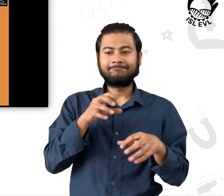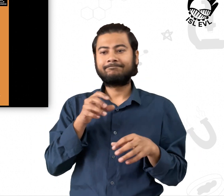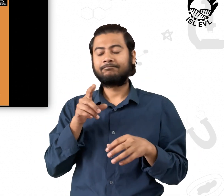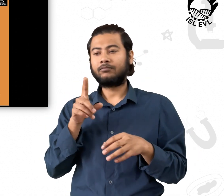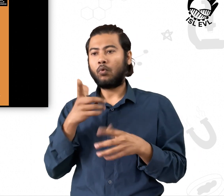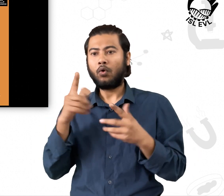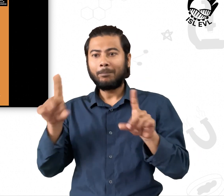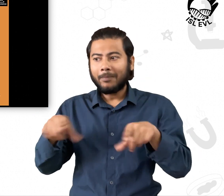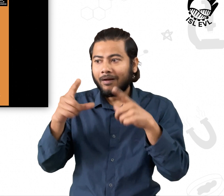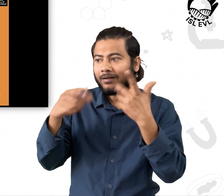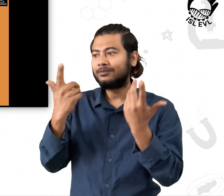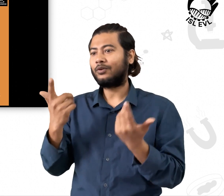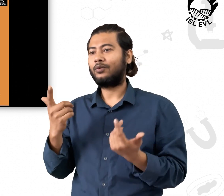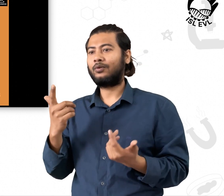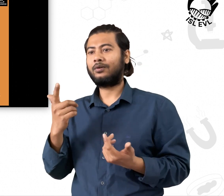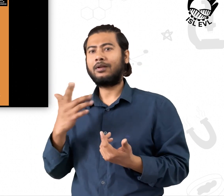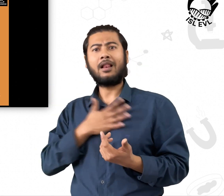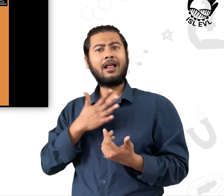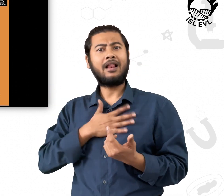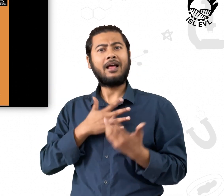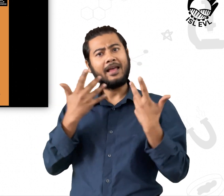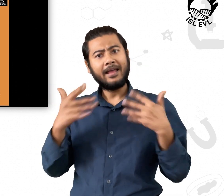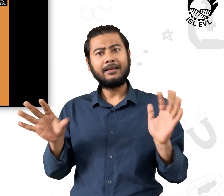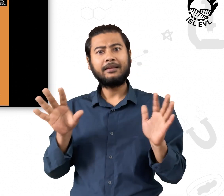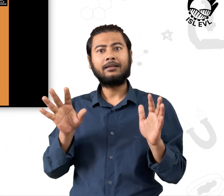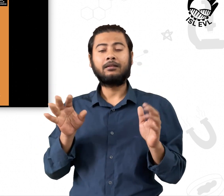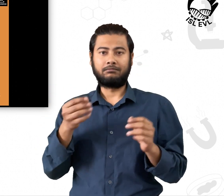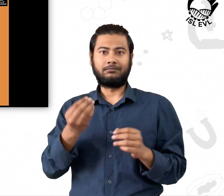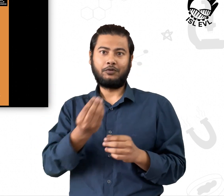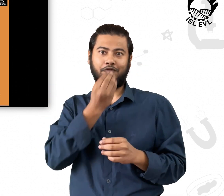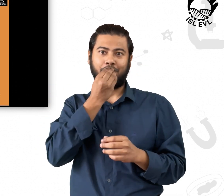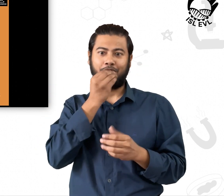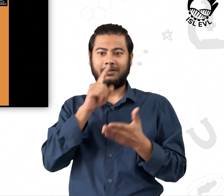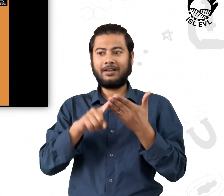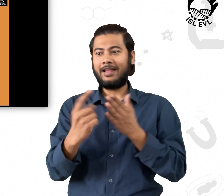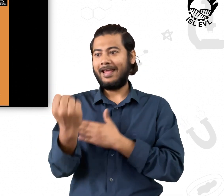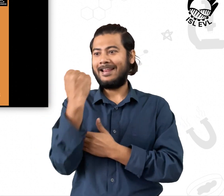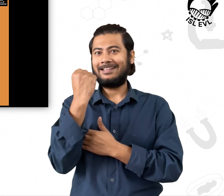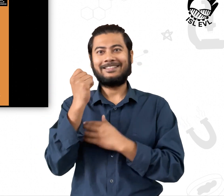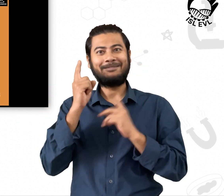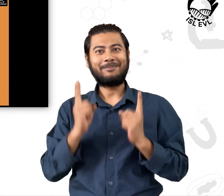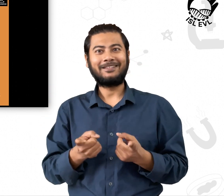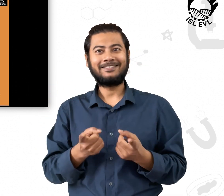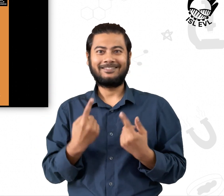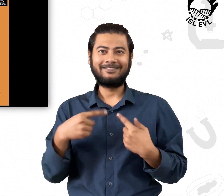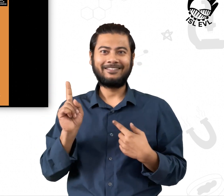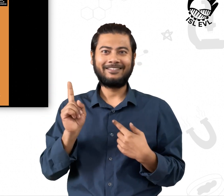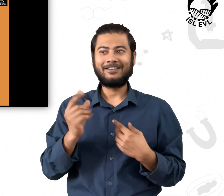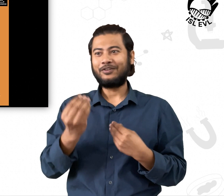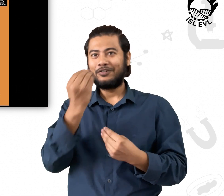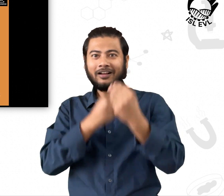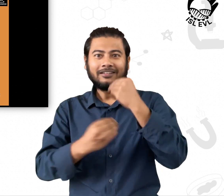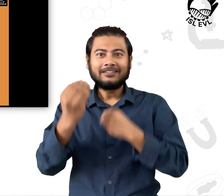make that are not necessarily giving you any growth benefit or energy, right? So for any life form to function, you need